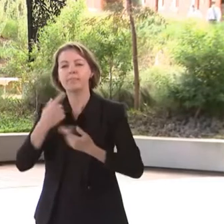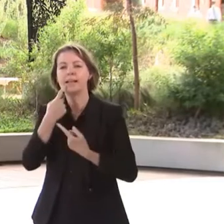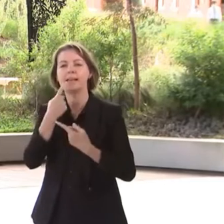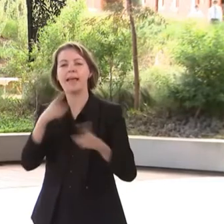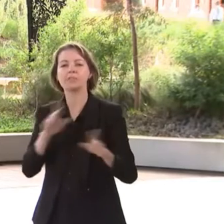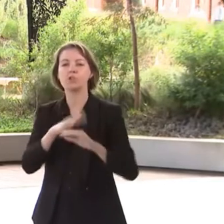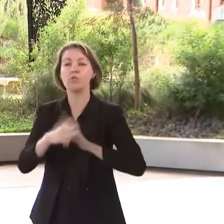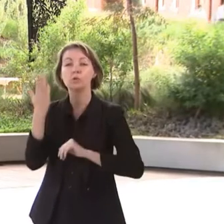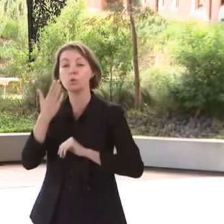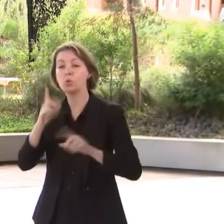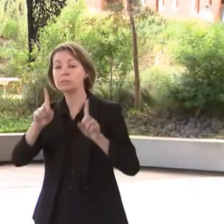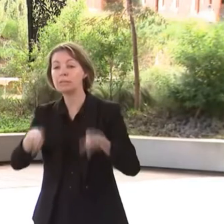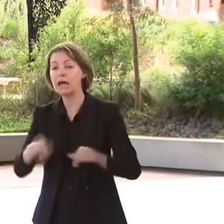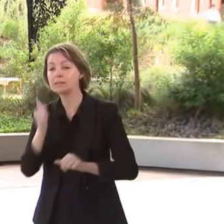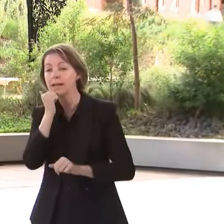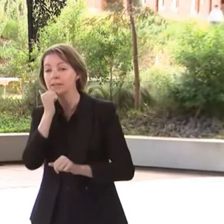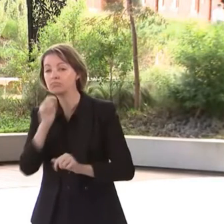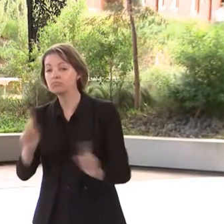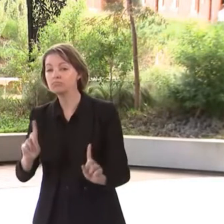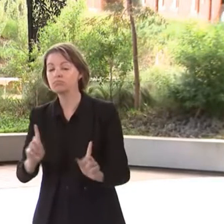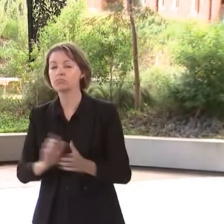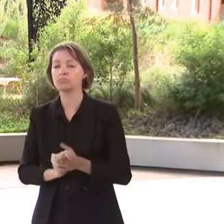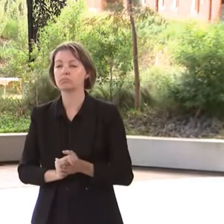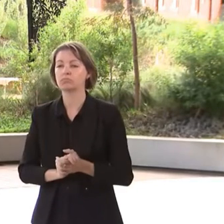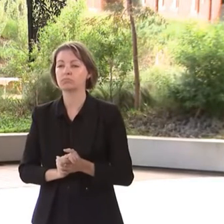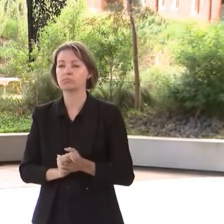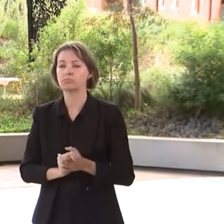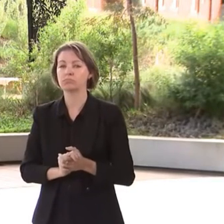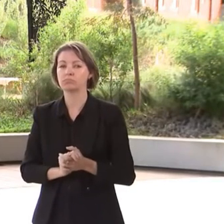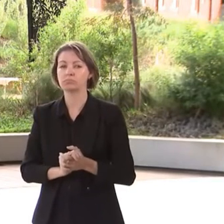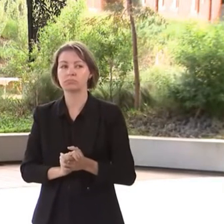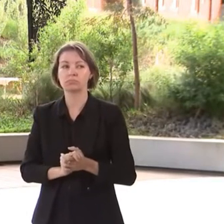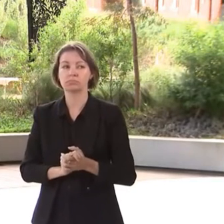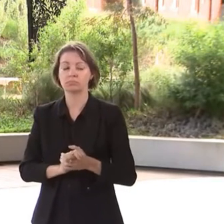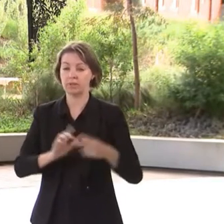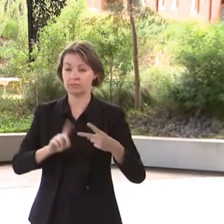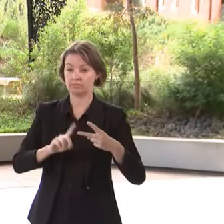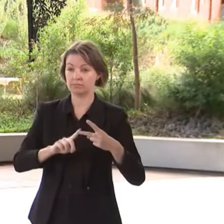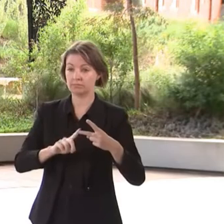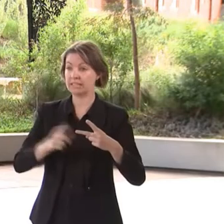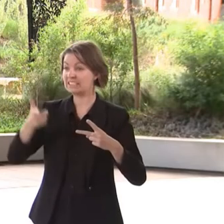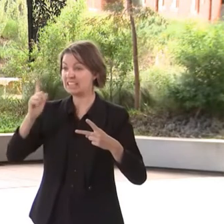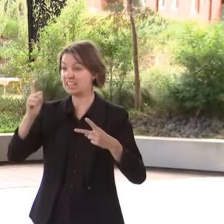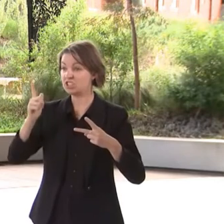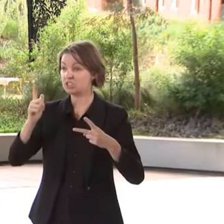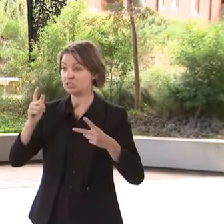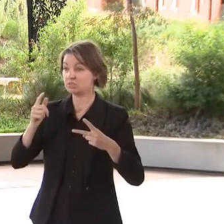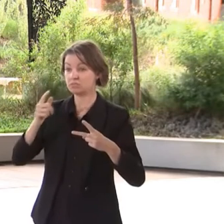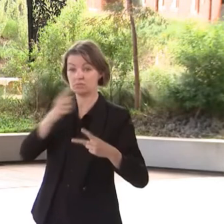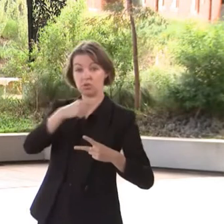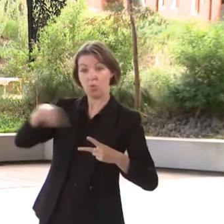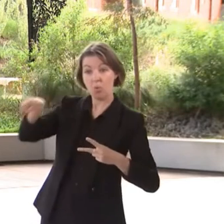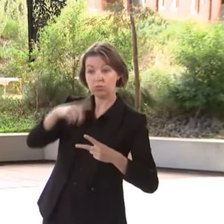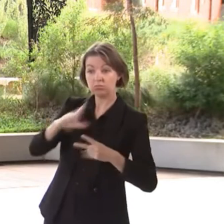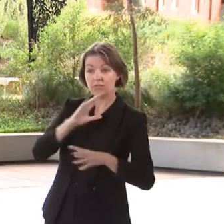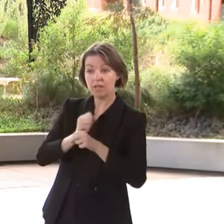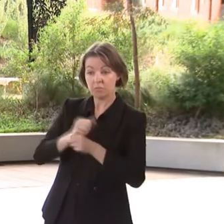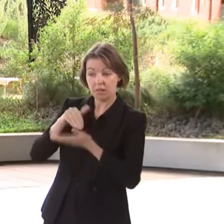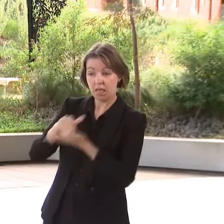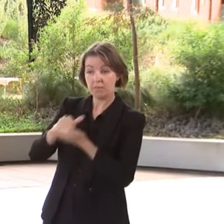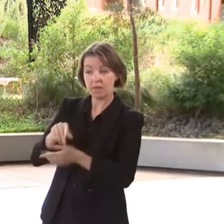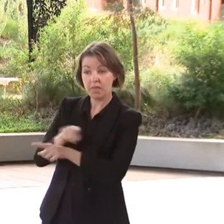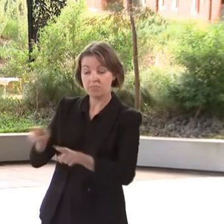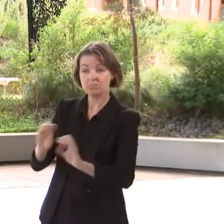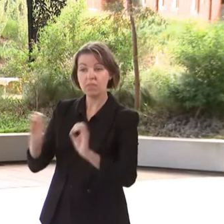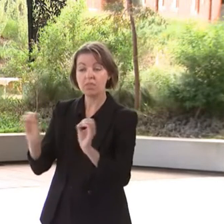been hundreds that have been closed in the last few weeks, and yet they're not being given the same sort of help or offered the same sort of solutions like the provision of rapid antigen